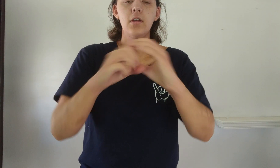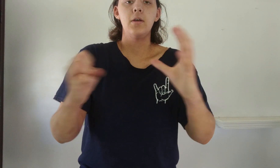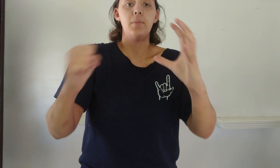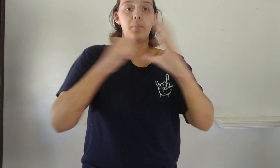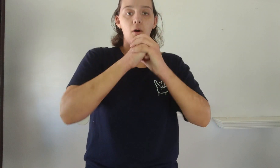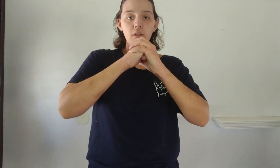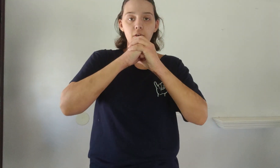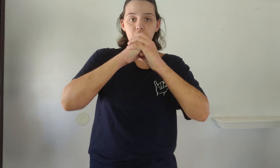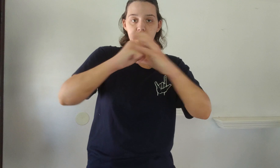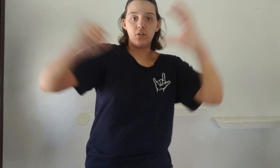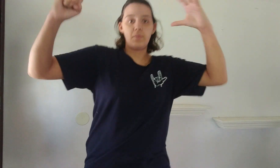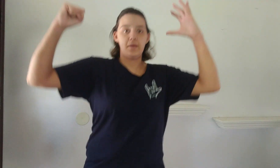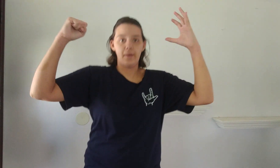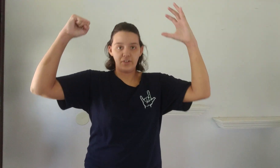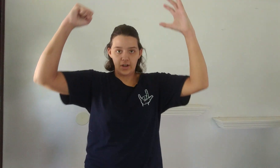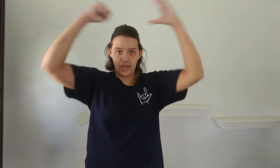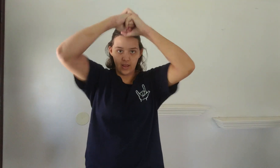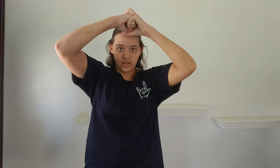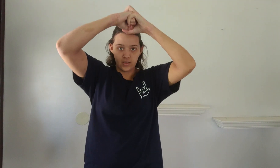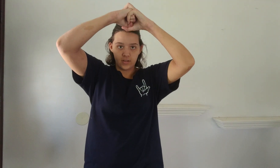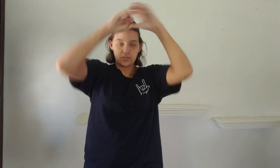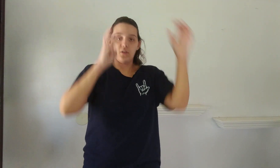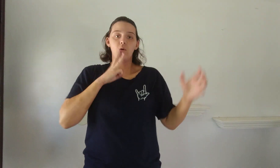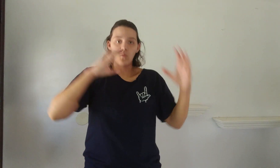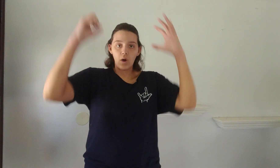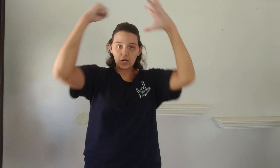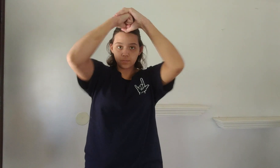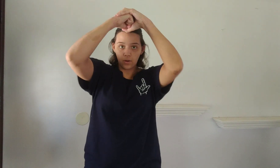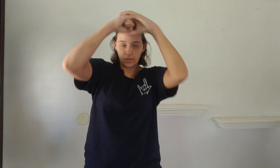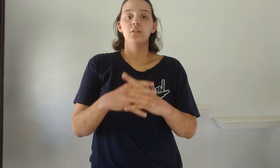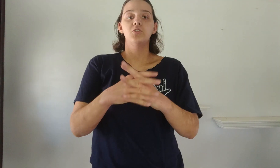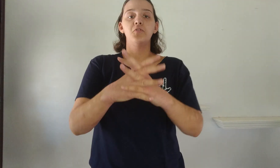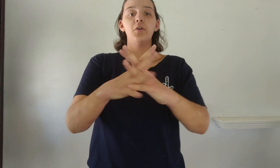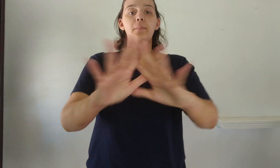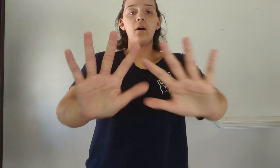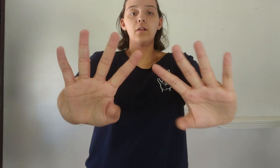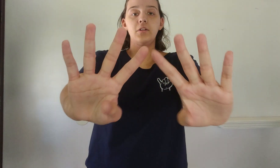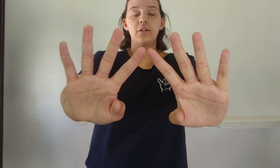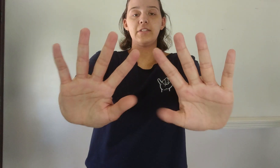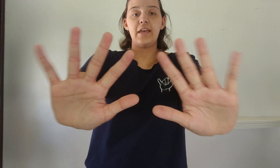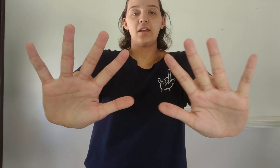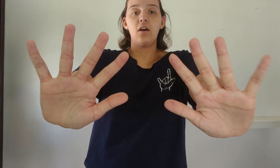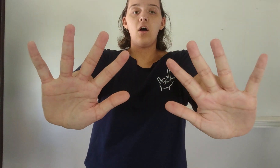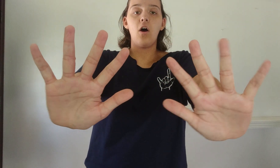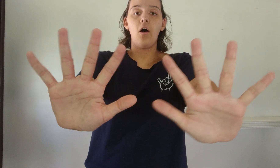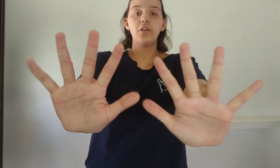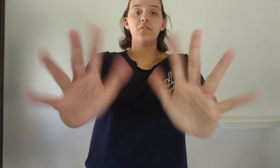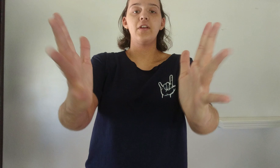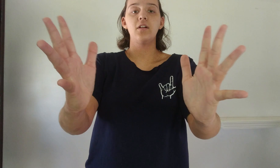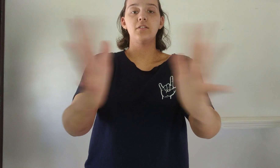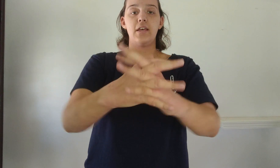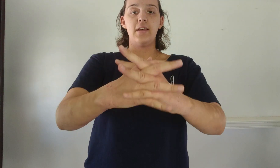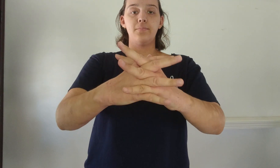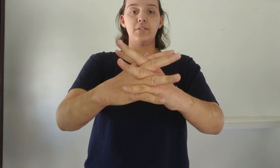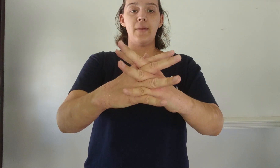but polo is going to be above your head. So water polo. So football, you're going to take all your fingers and smash them